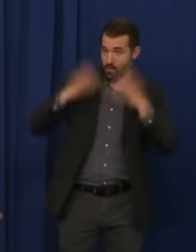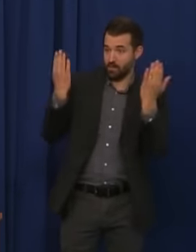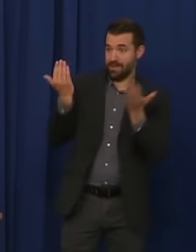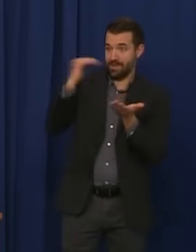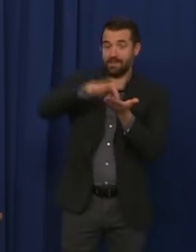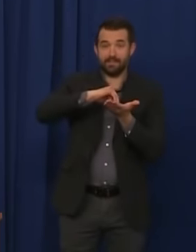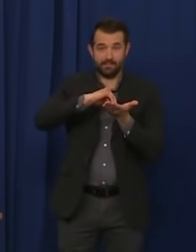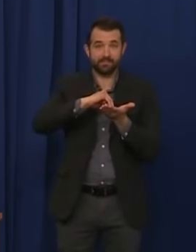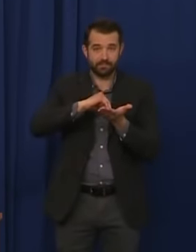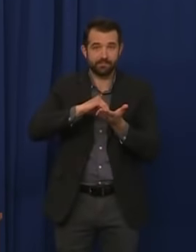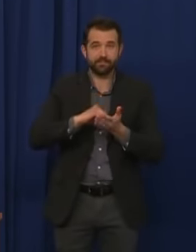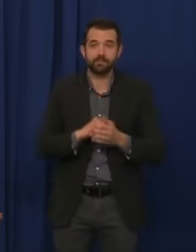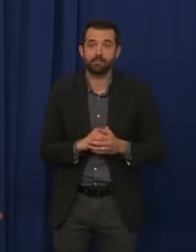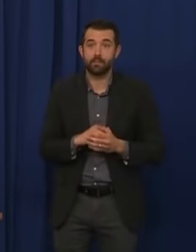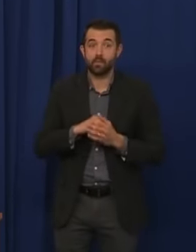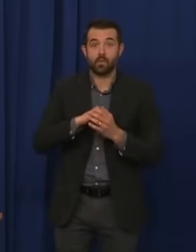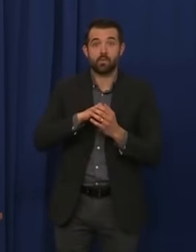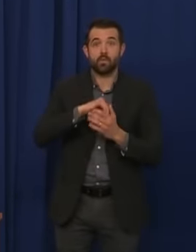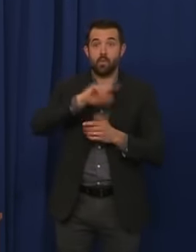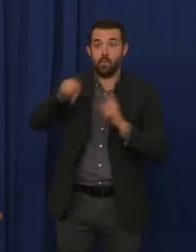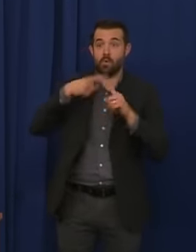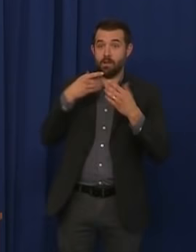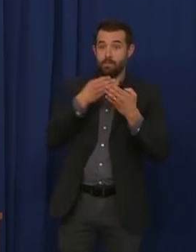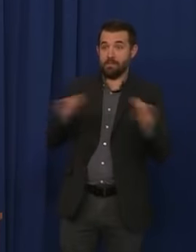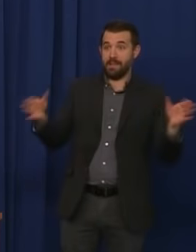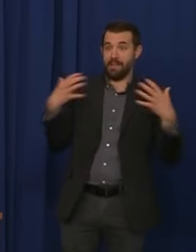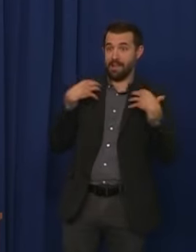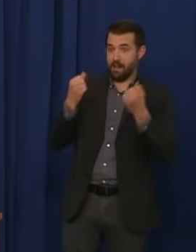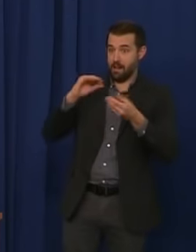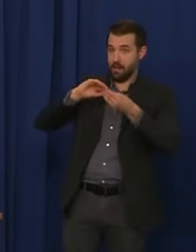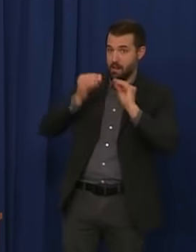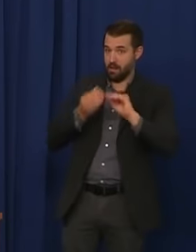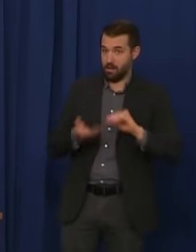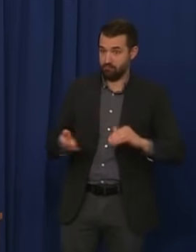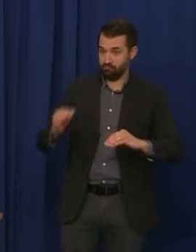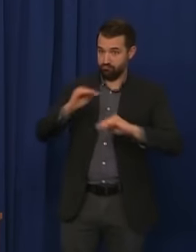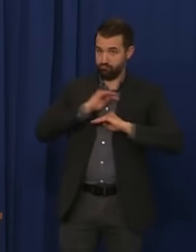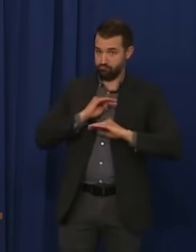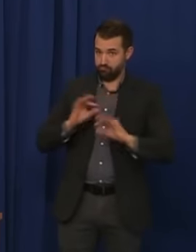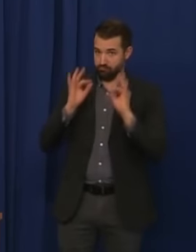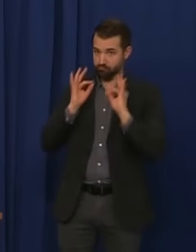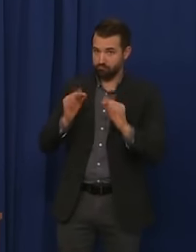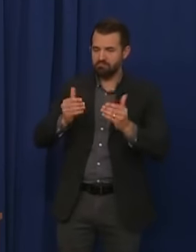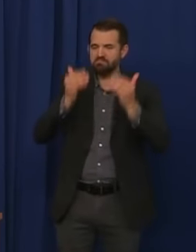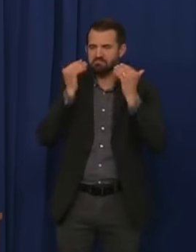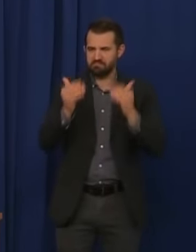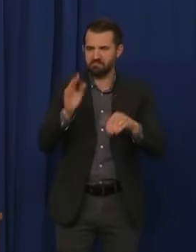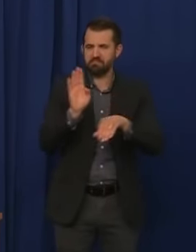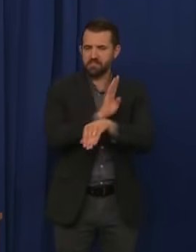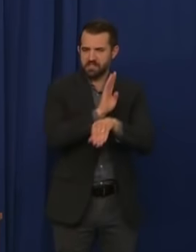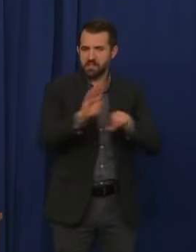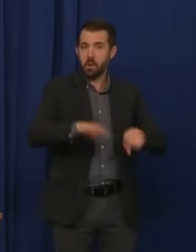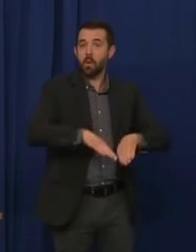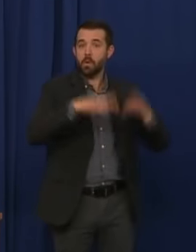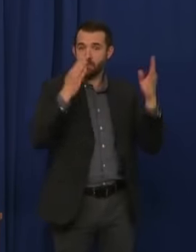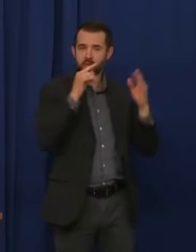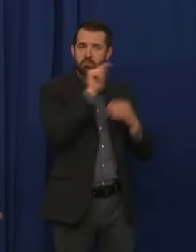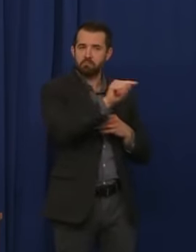activities once the public health benchmarks are met. Together, we're analyzing specific business